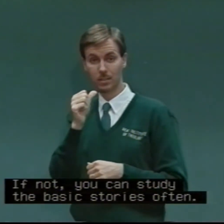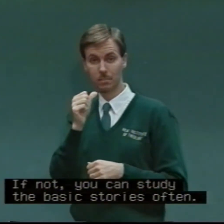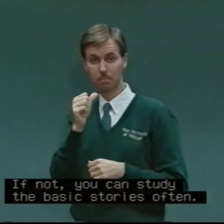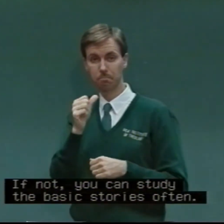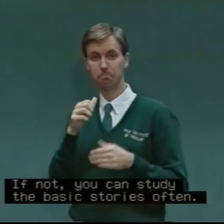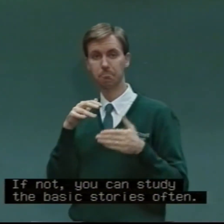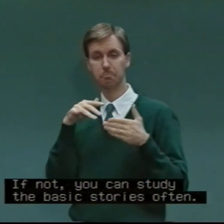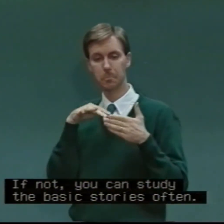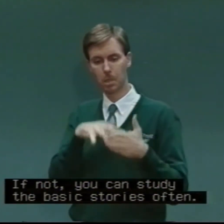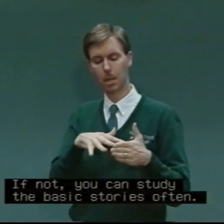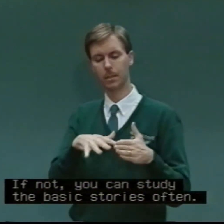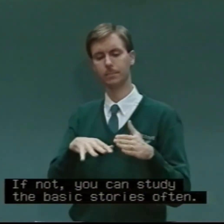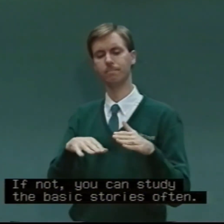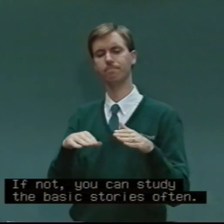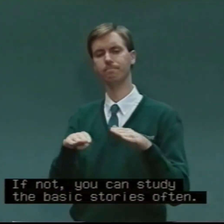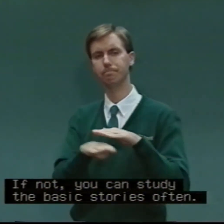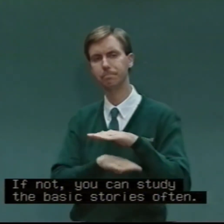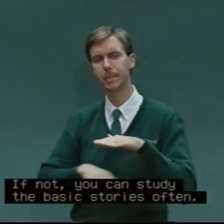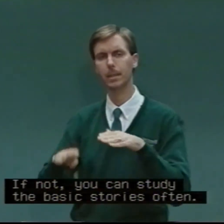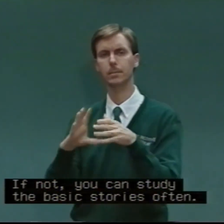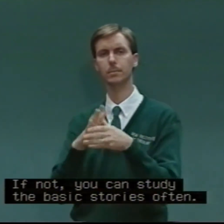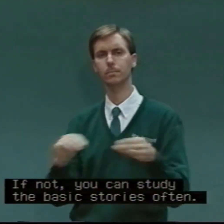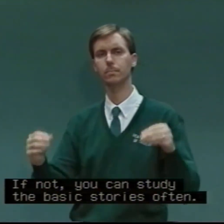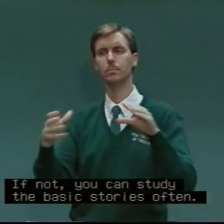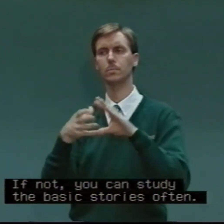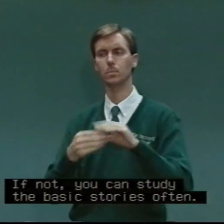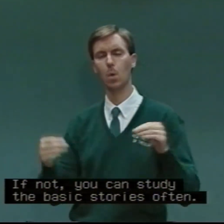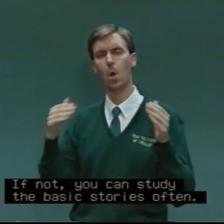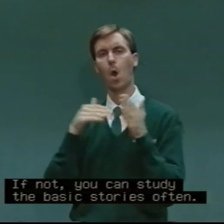If not, you can study the basic stories often.